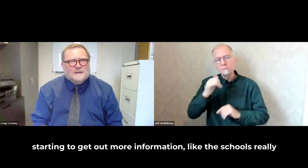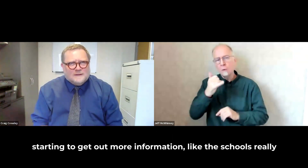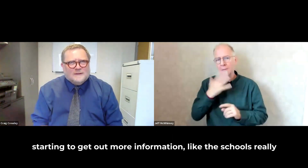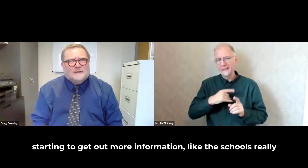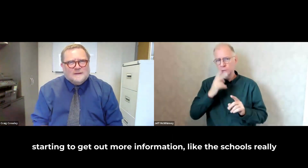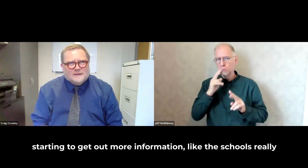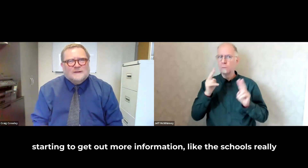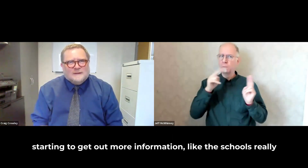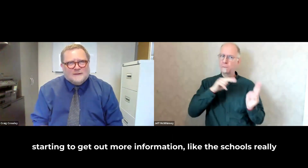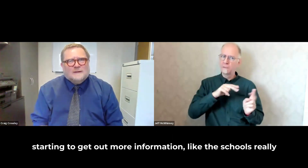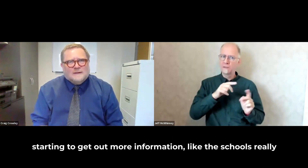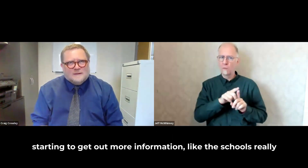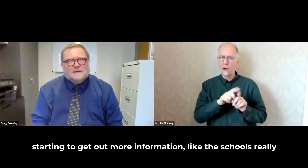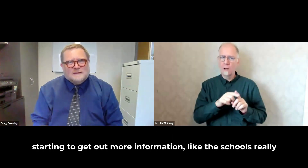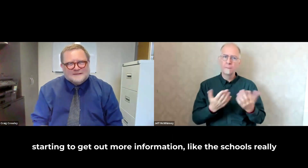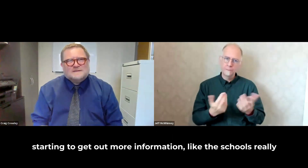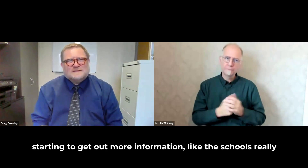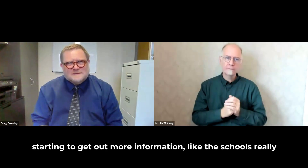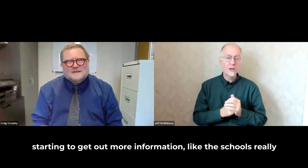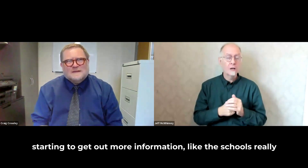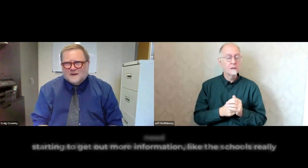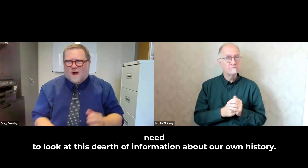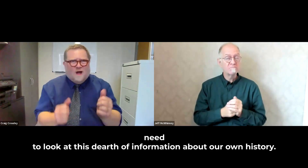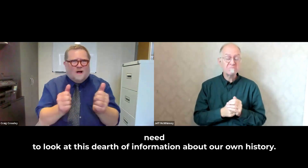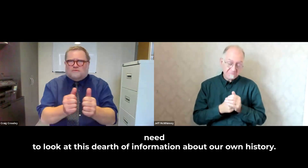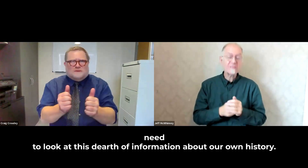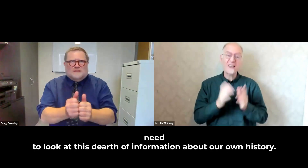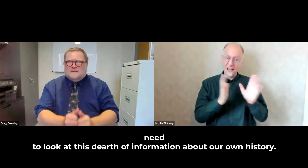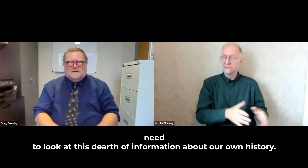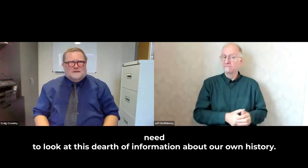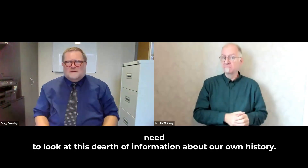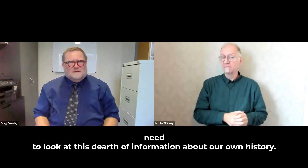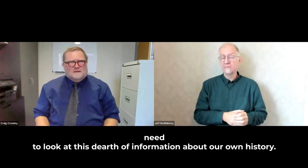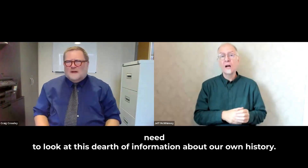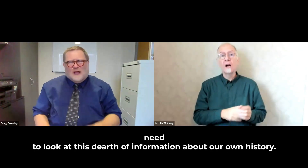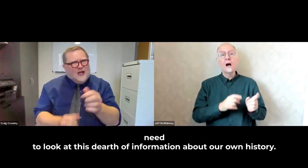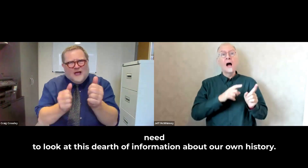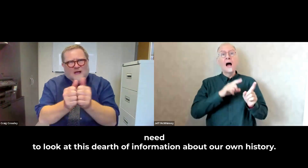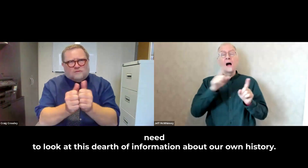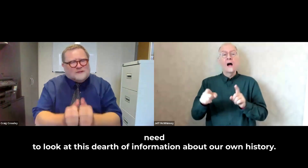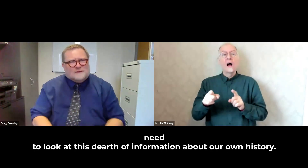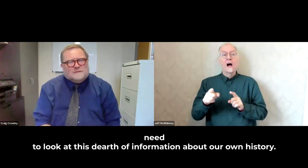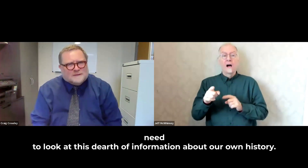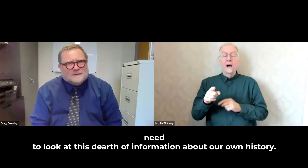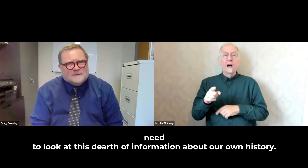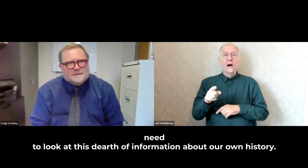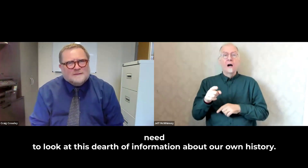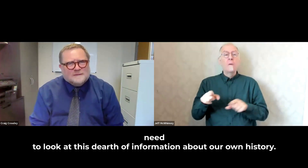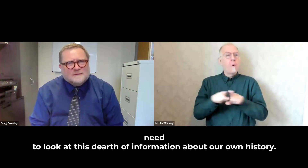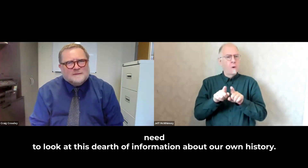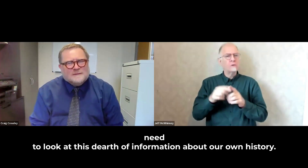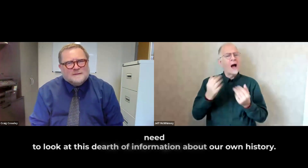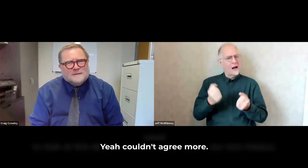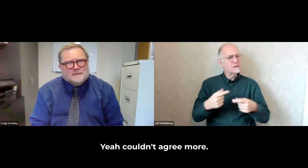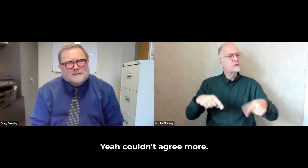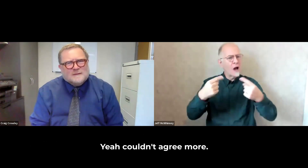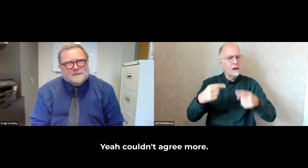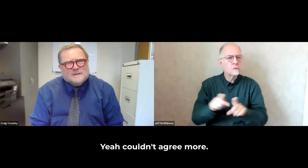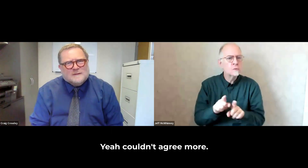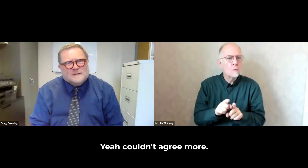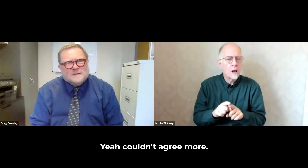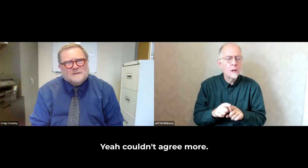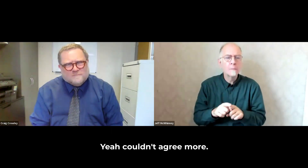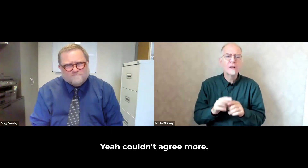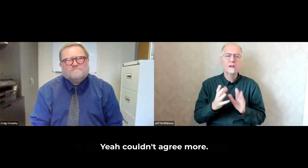more information like that. You know, the schools really need to look at this dearth of information about our own history.